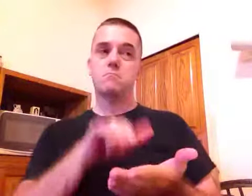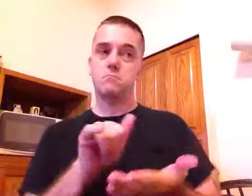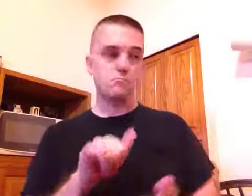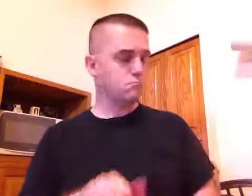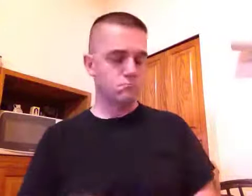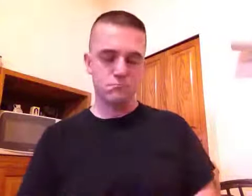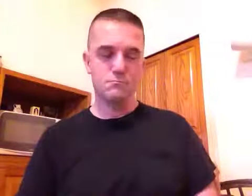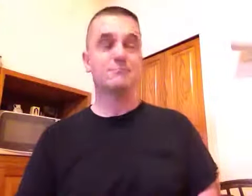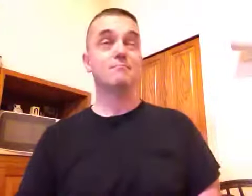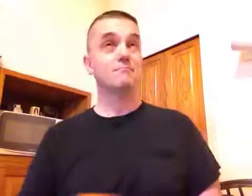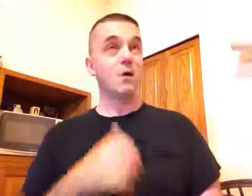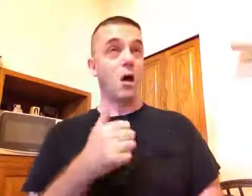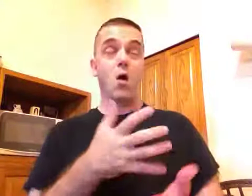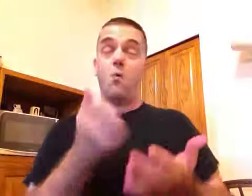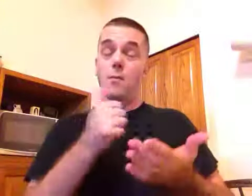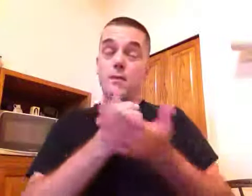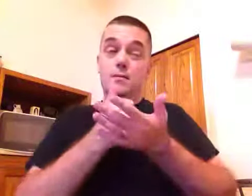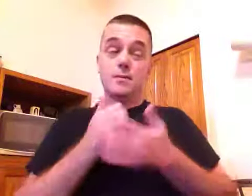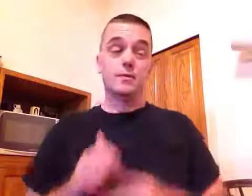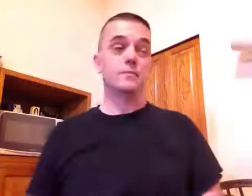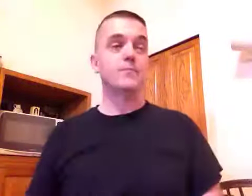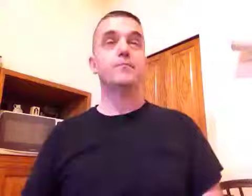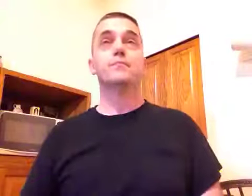I hope that helps you. Thank you for the call. Open phones at